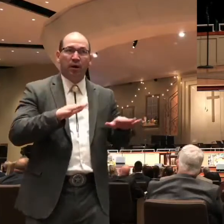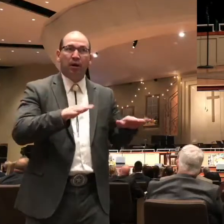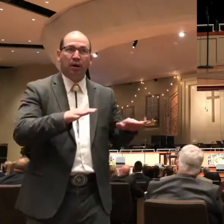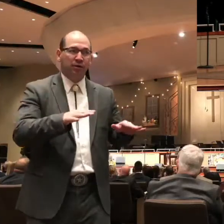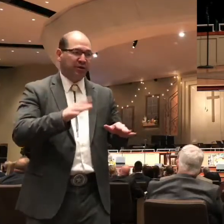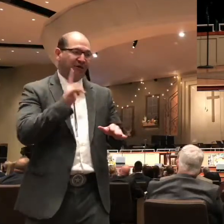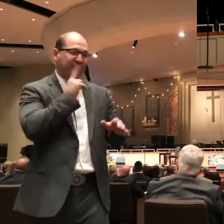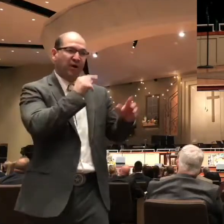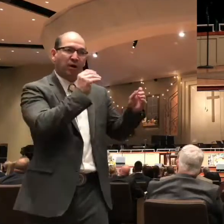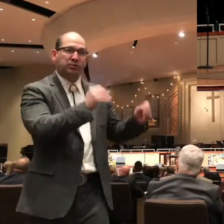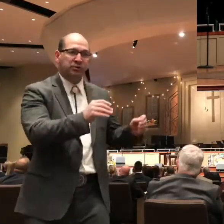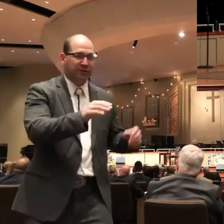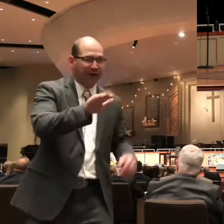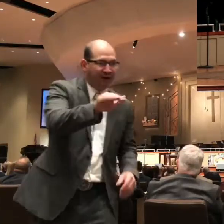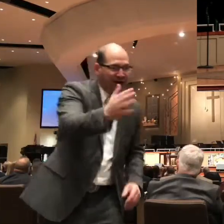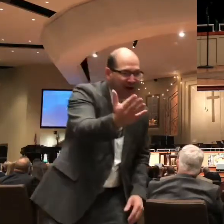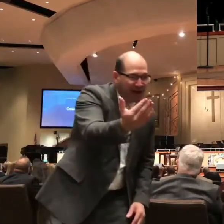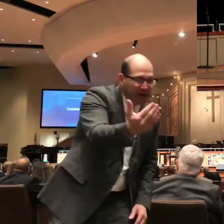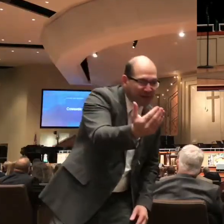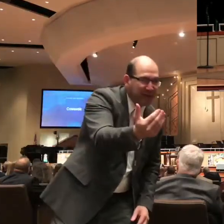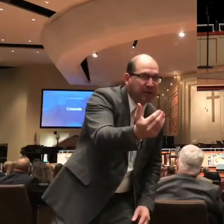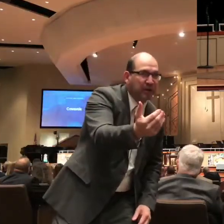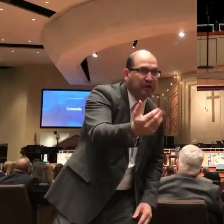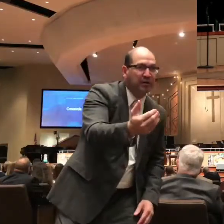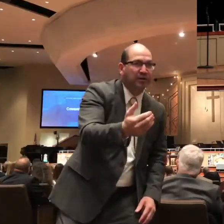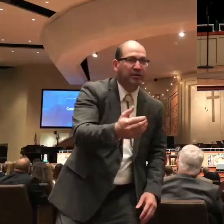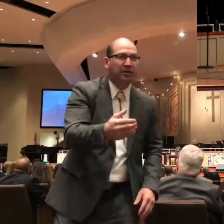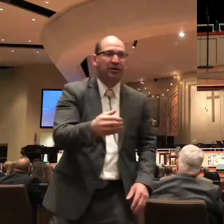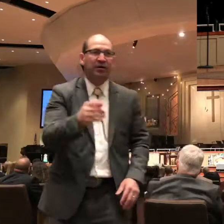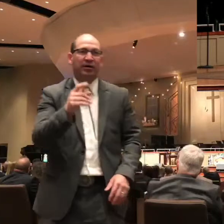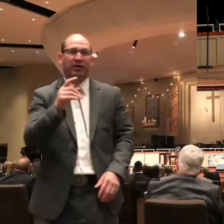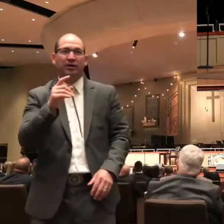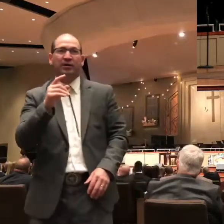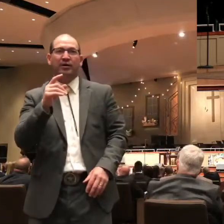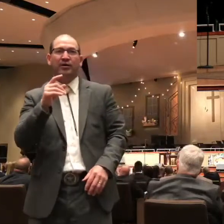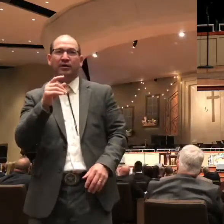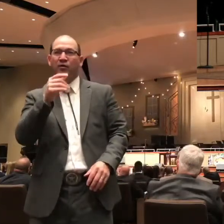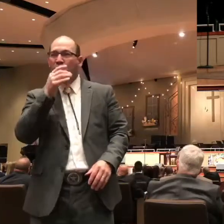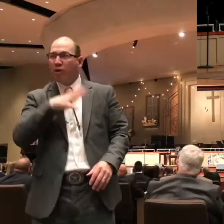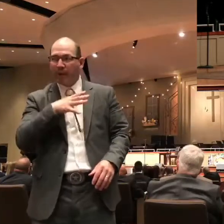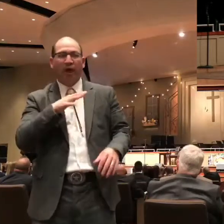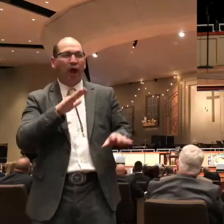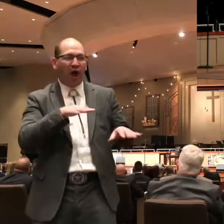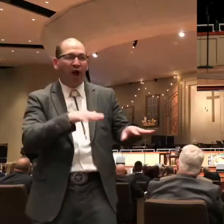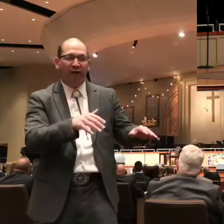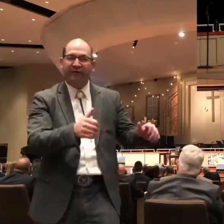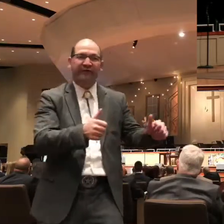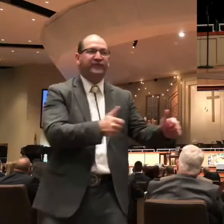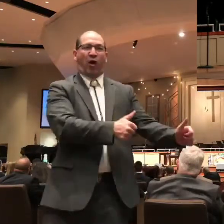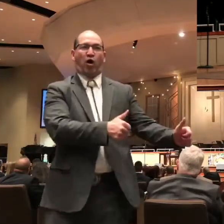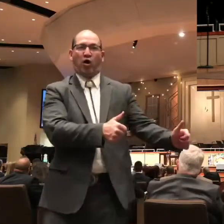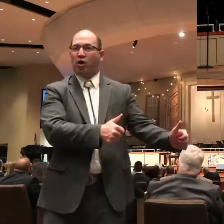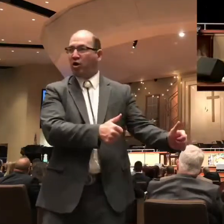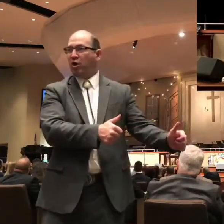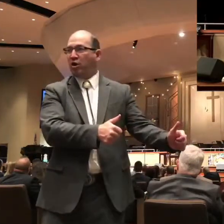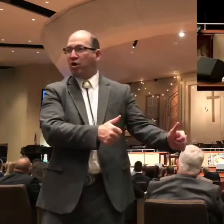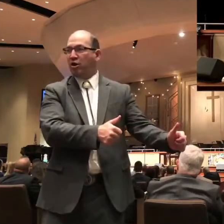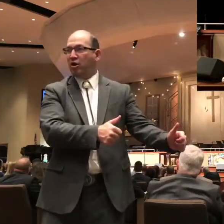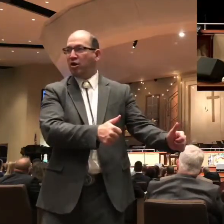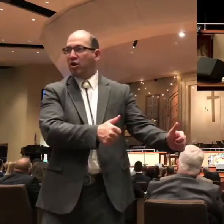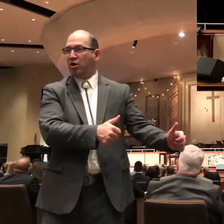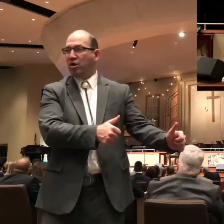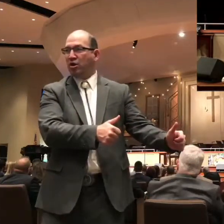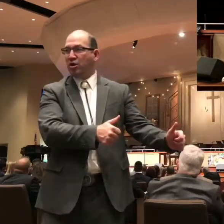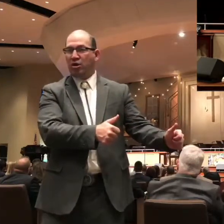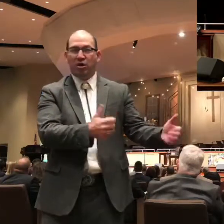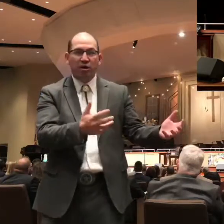of these women were especially vulnerable to these false teachers. And we see that in this particular passage